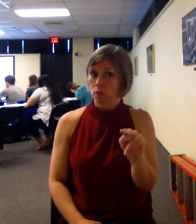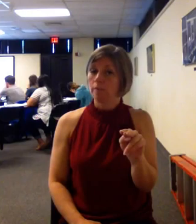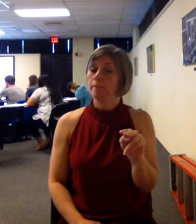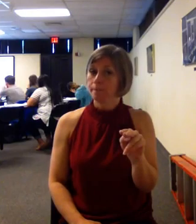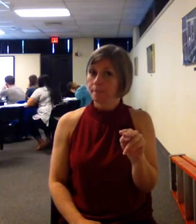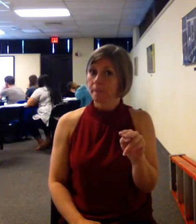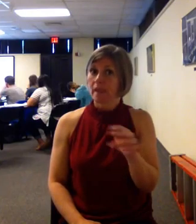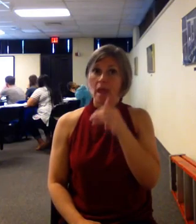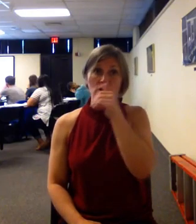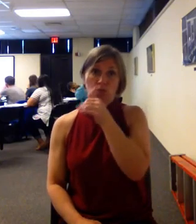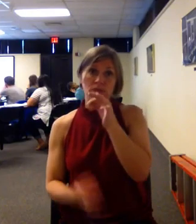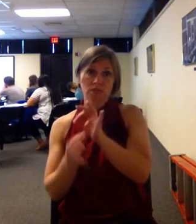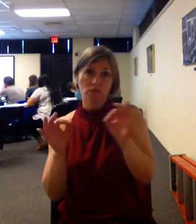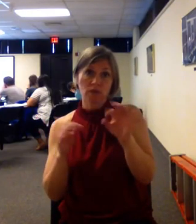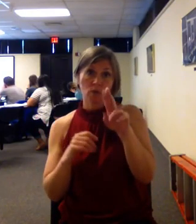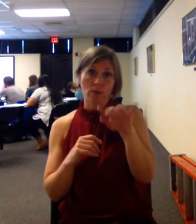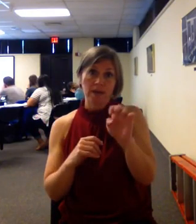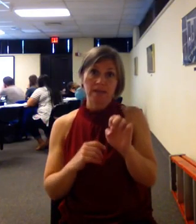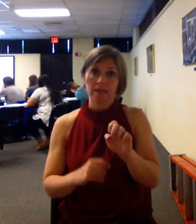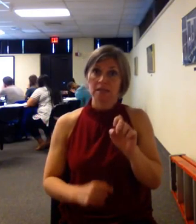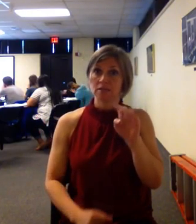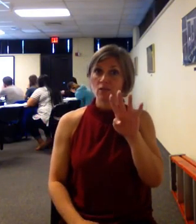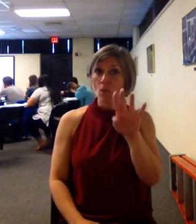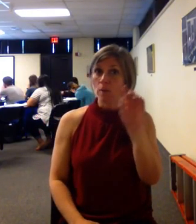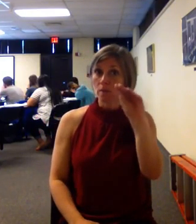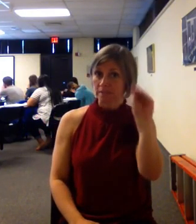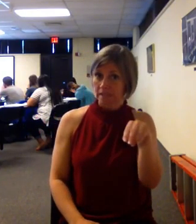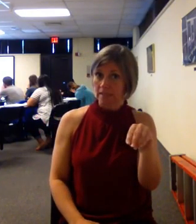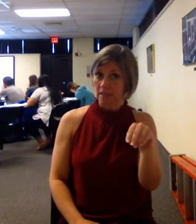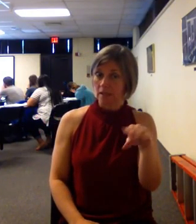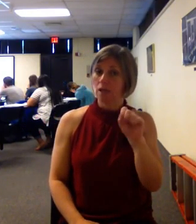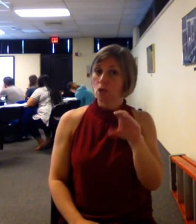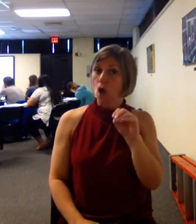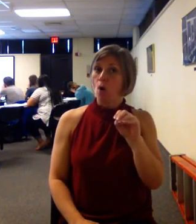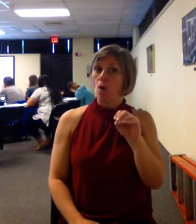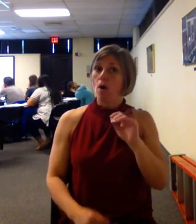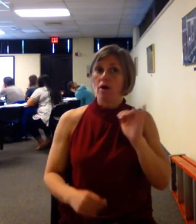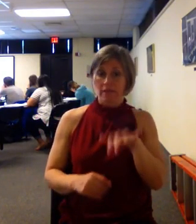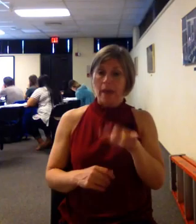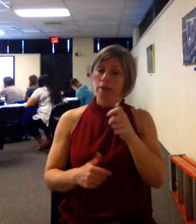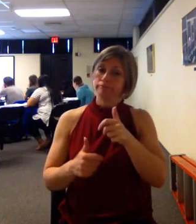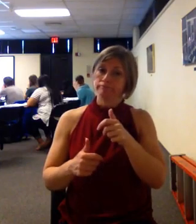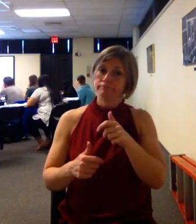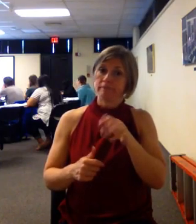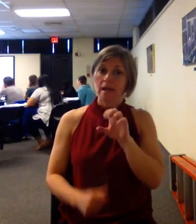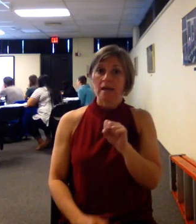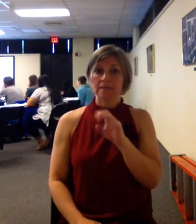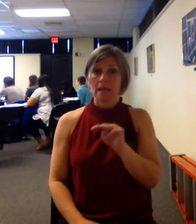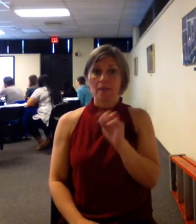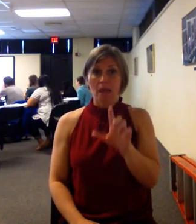the risk-free rate of return is 4%. So I'm just plugging this all into my SML equation. So risk-free is